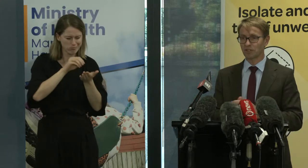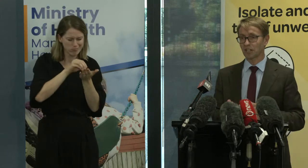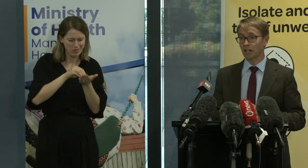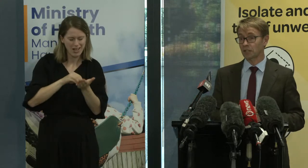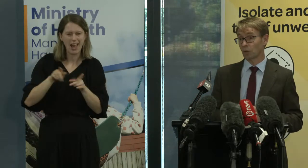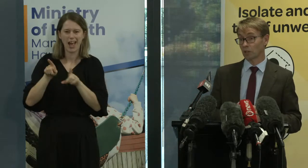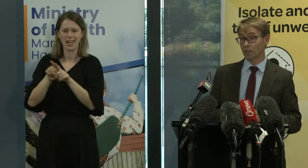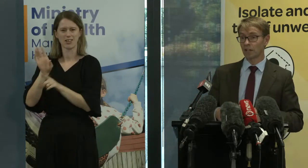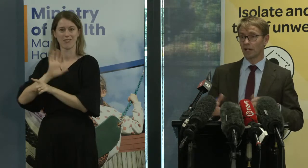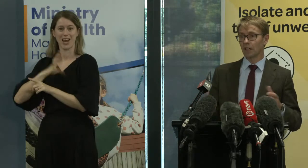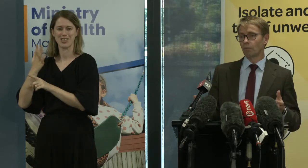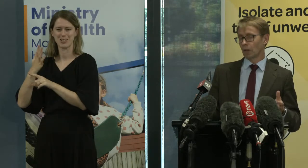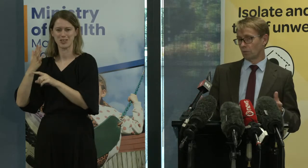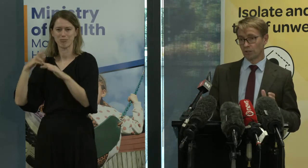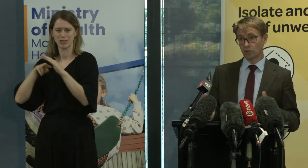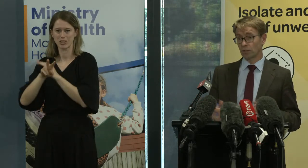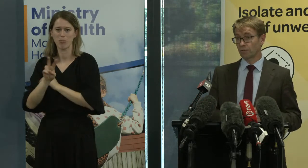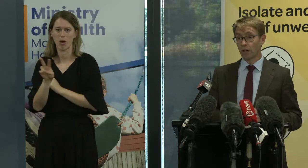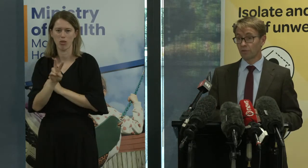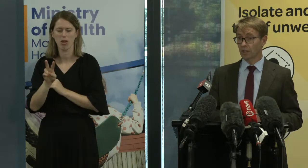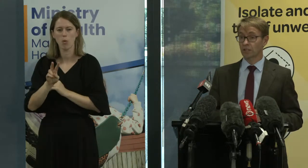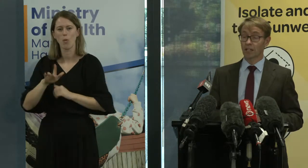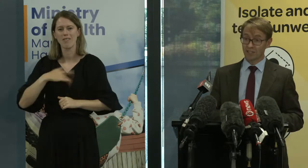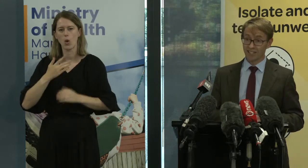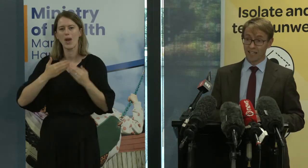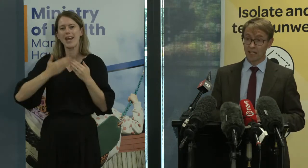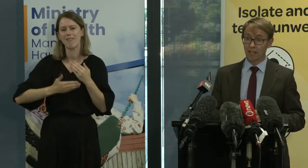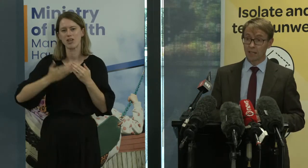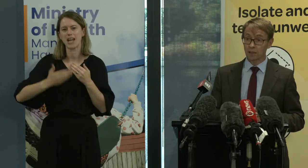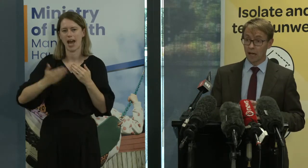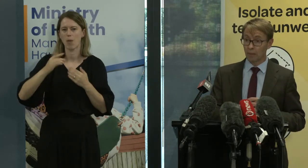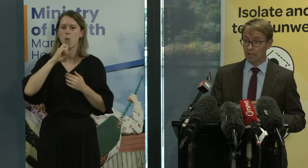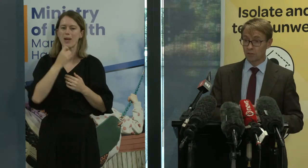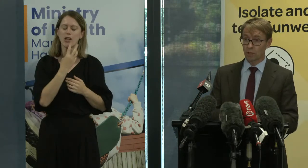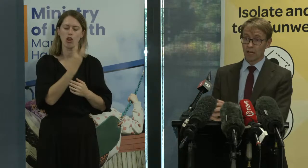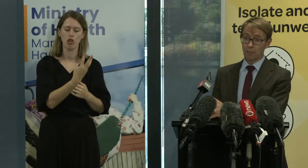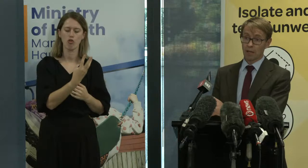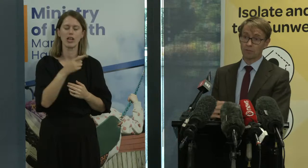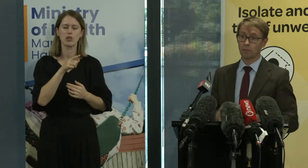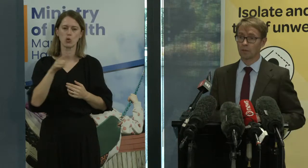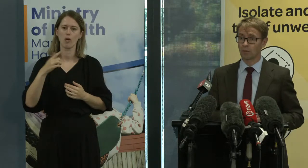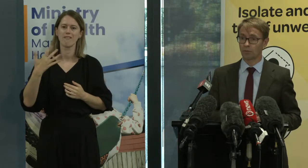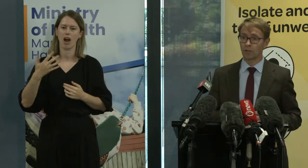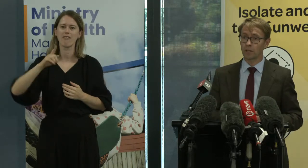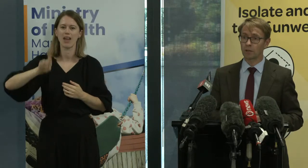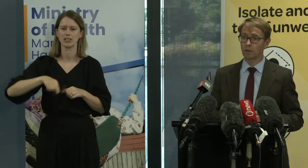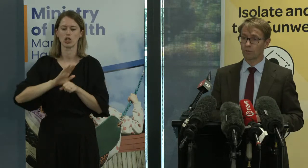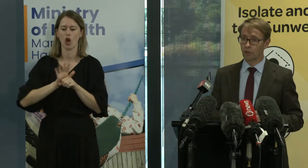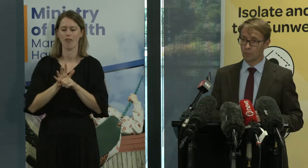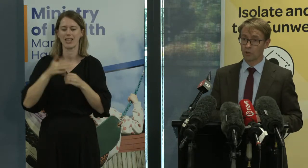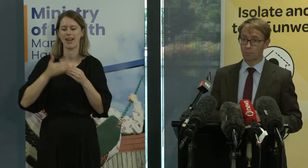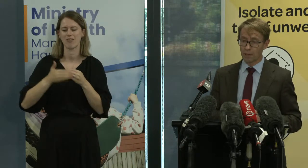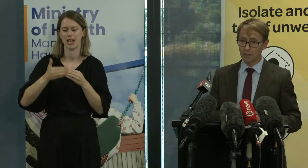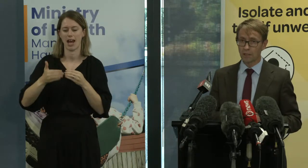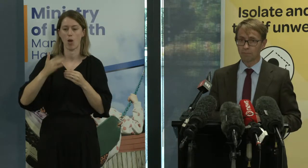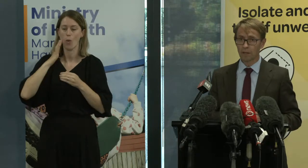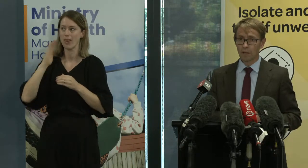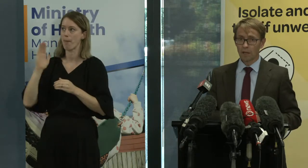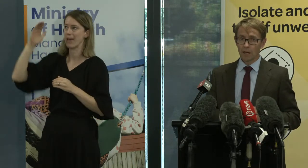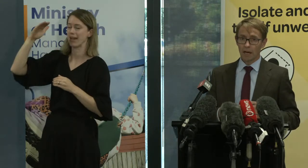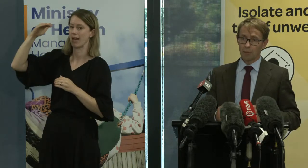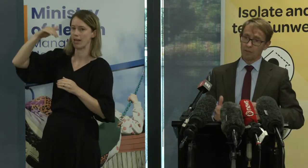more sophisticated modelling, around 3,000 to 5,000 cases a day as we come out of the Omicron